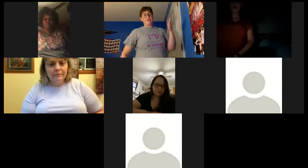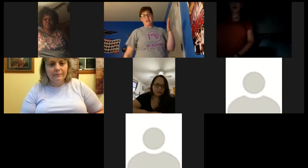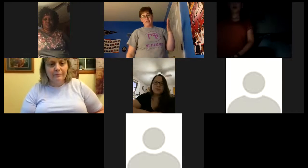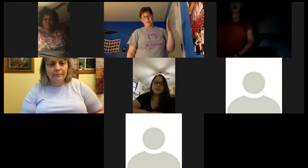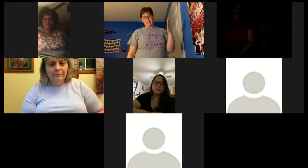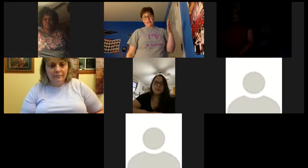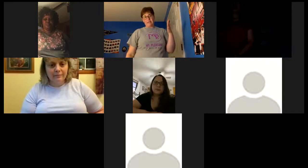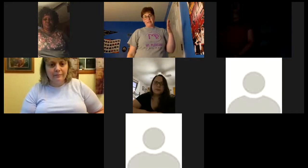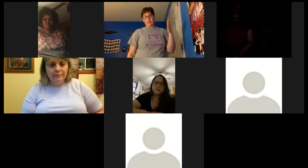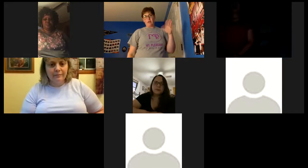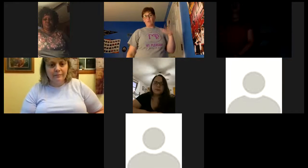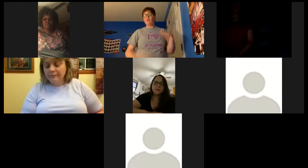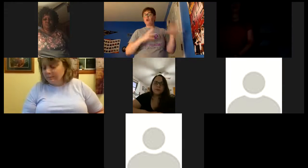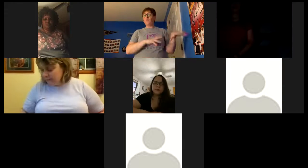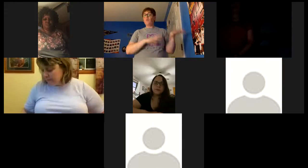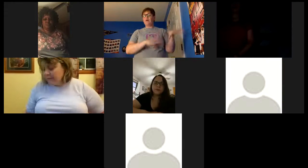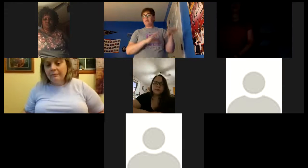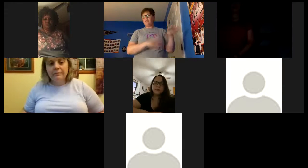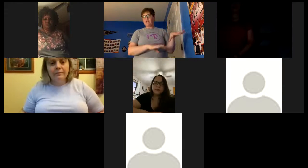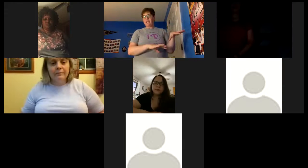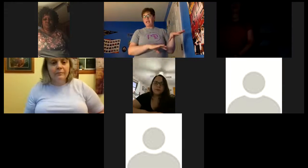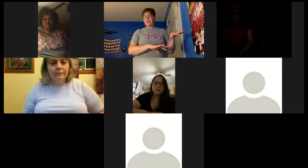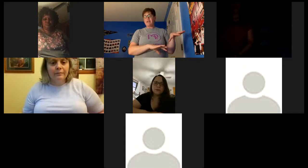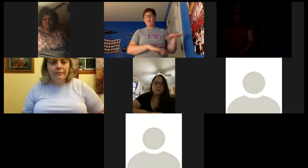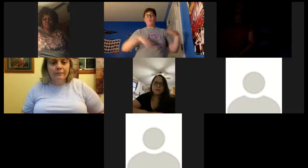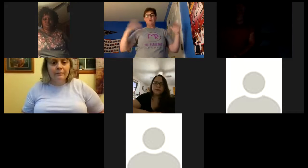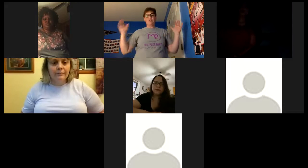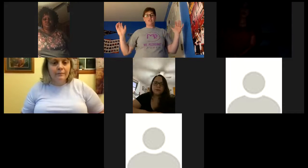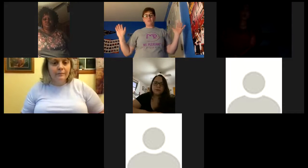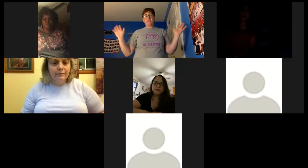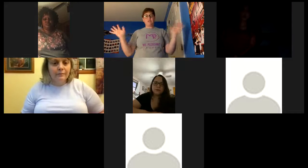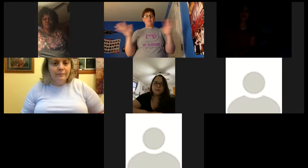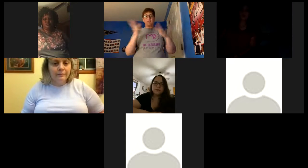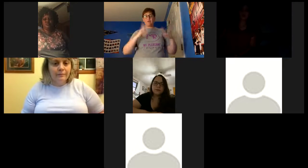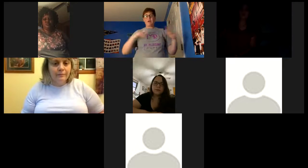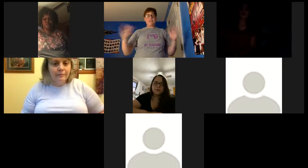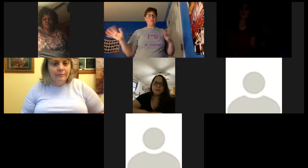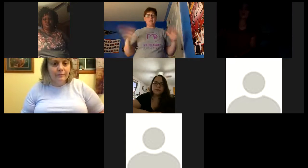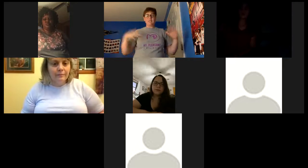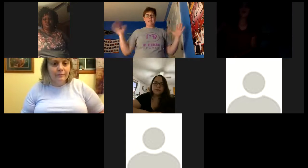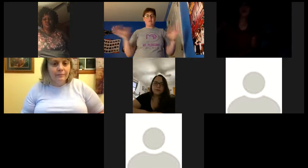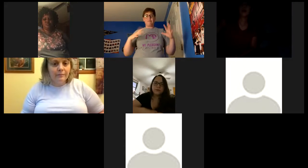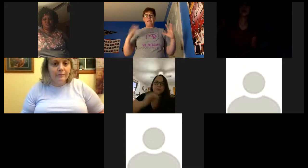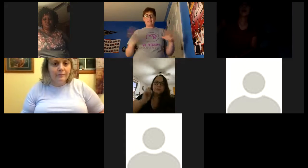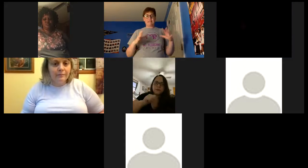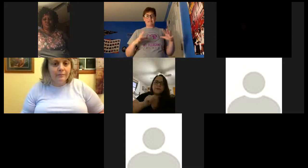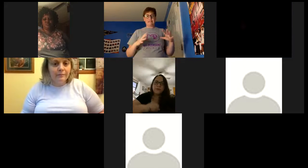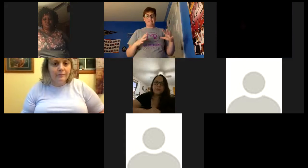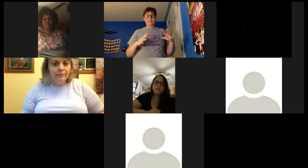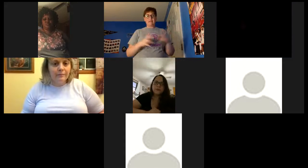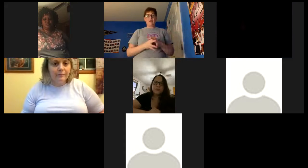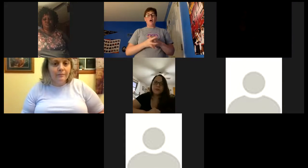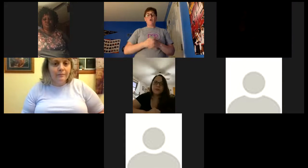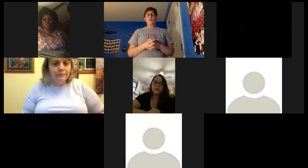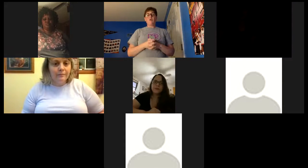page had nothing but sentences on it. Would y'all want to do that, where we just put together a bunch of crazy words together and make